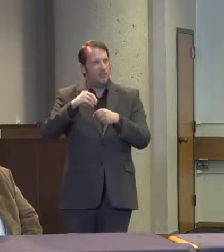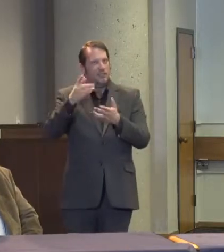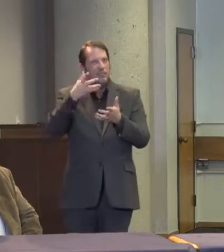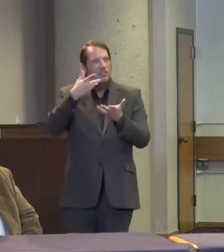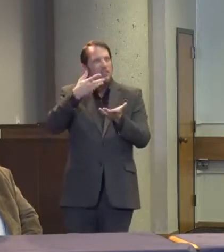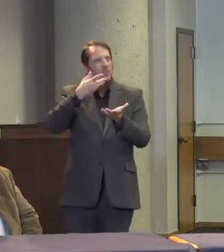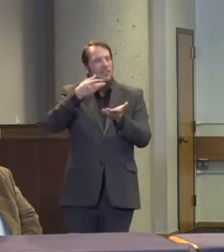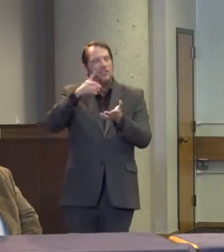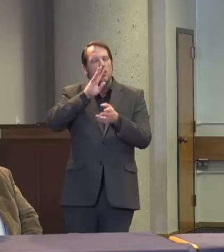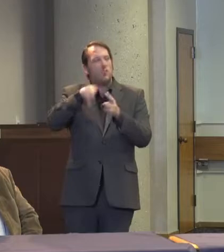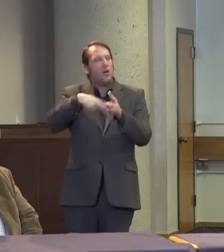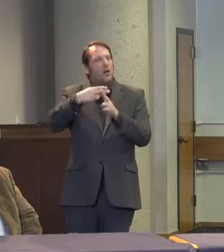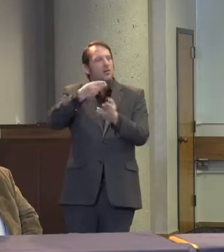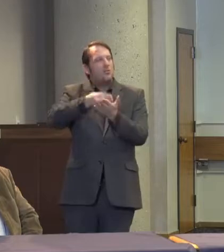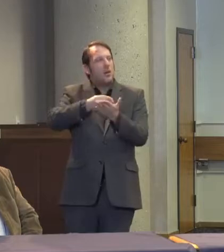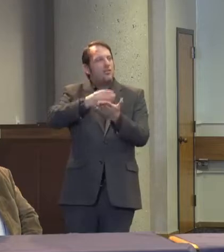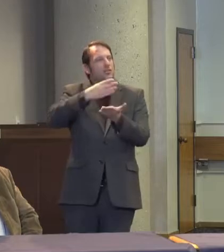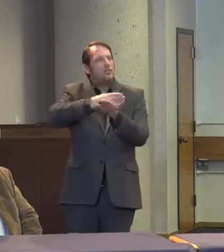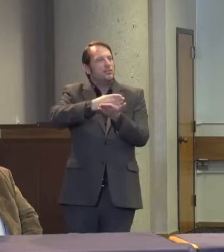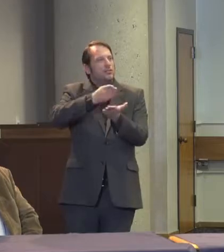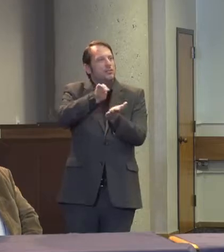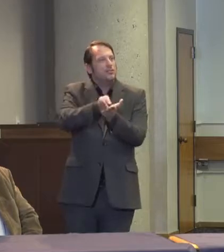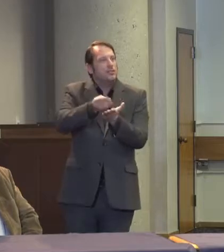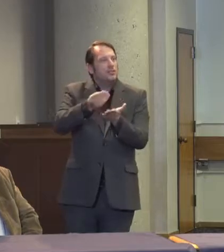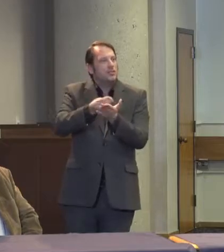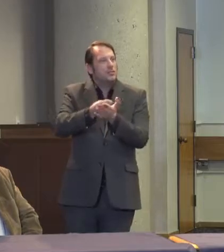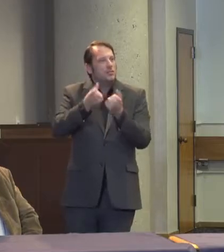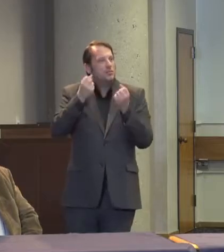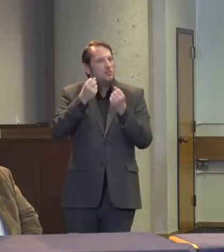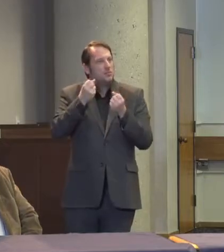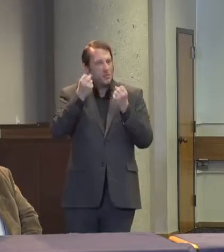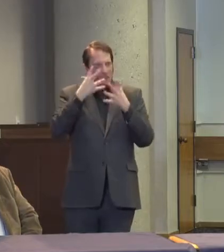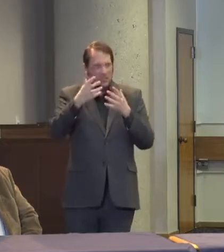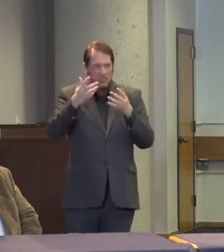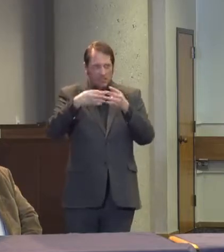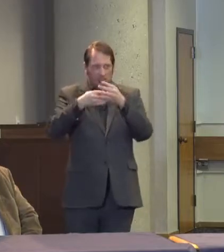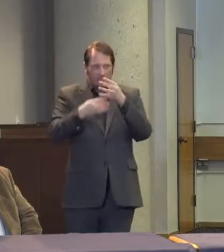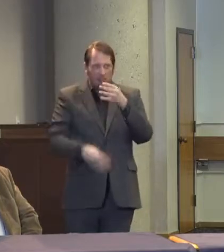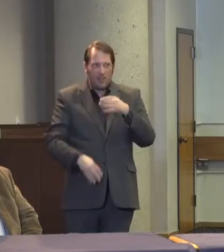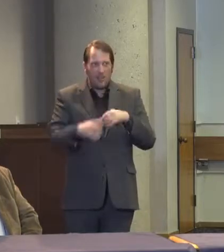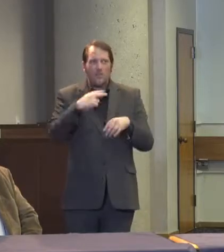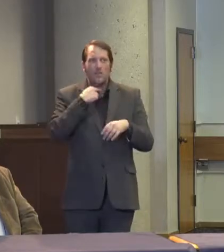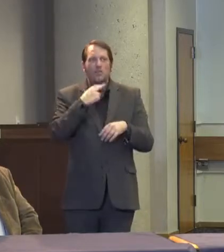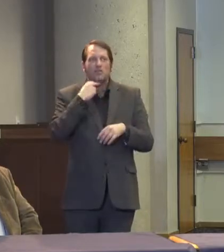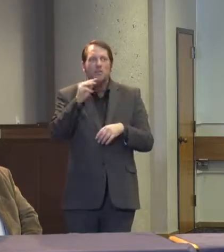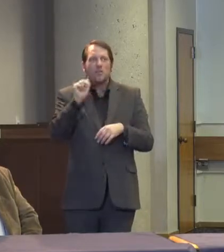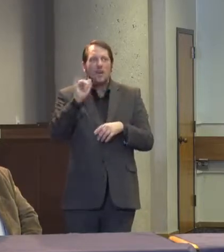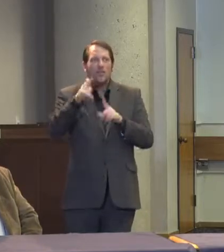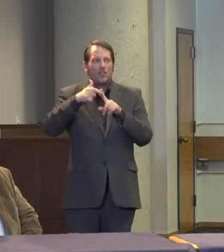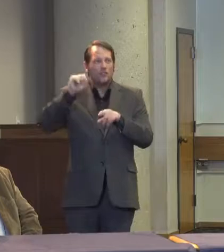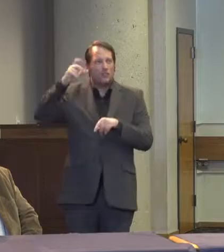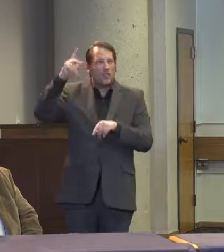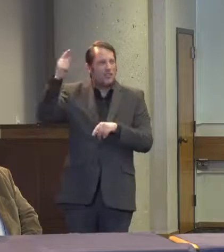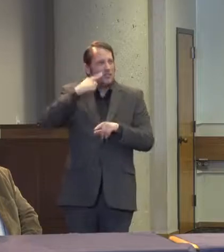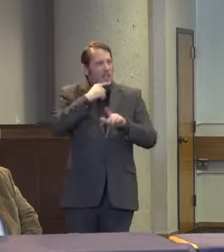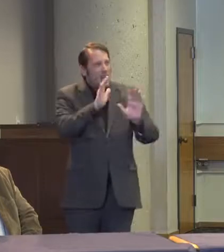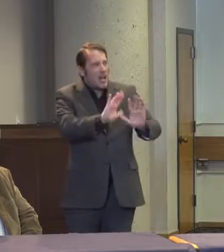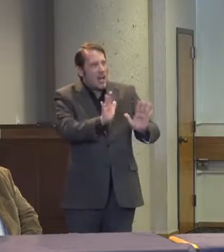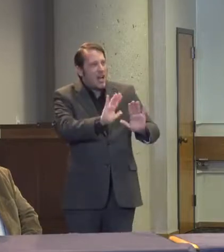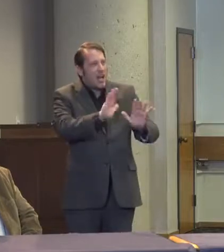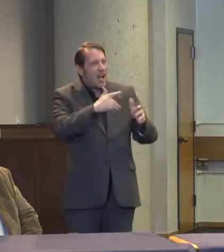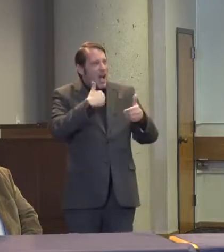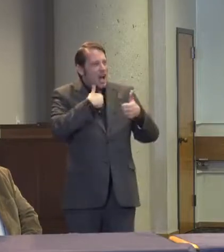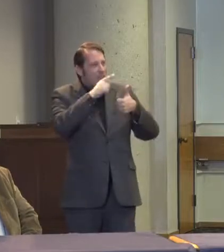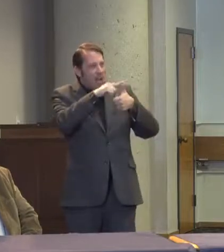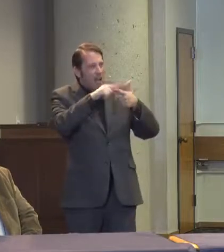came out and I had frantic voicemails from the state superintendent saying, it was just announced that the first three cases of this are in